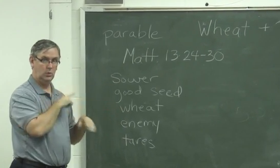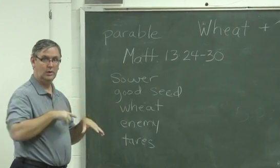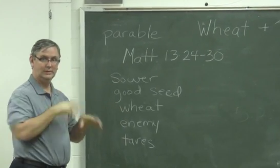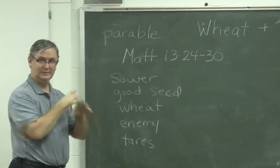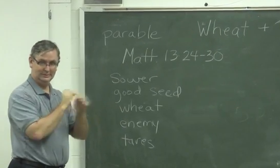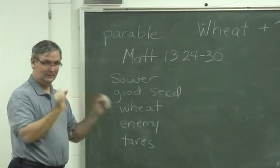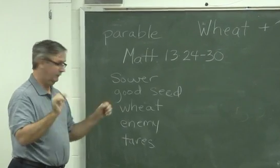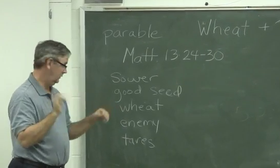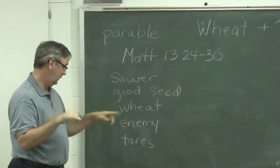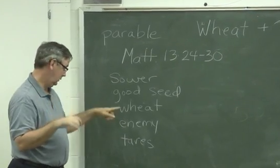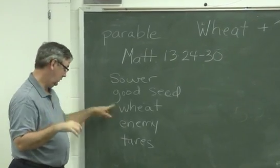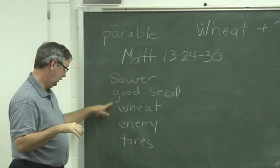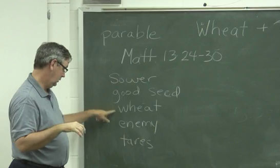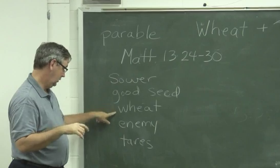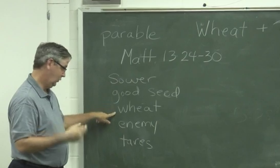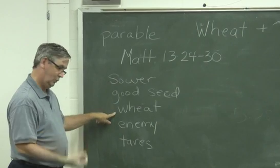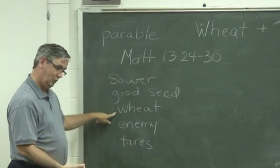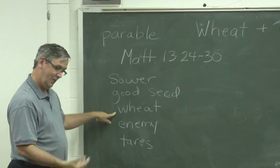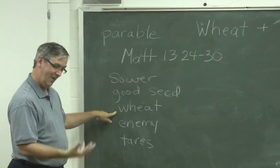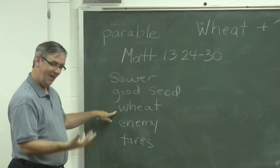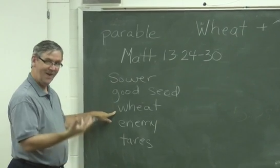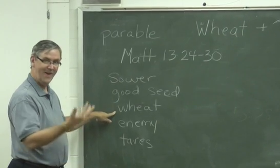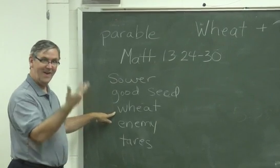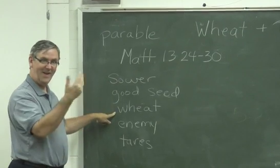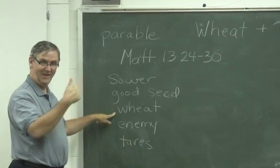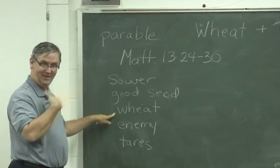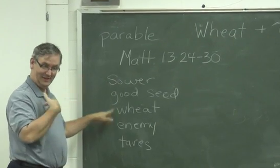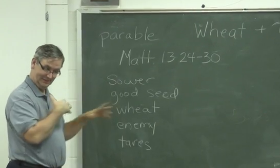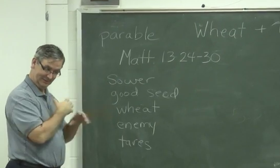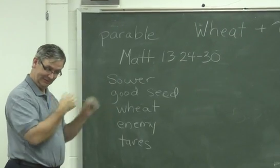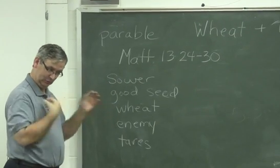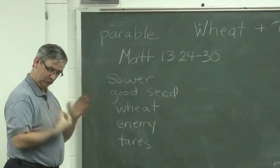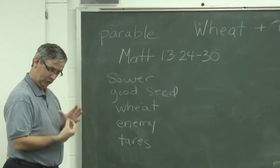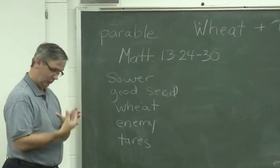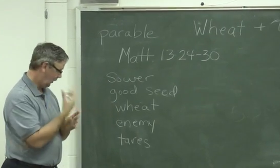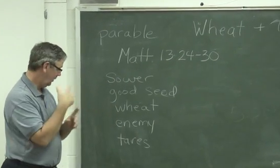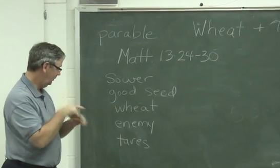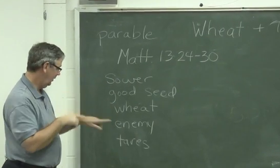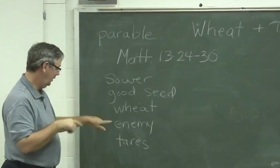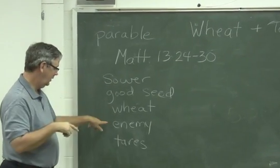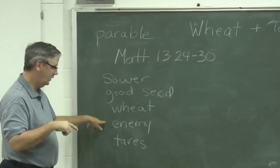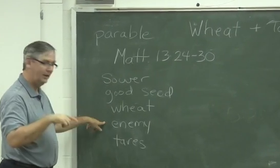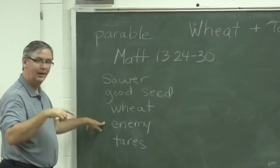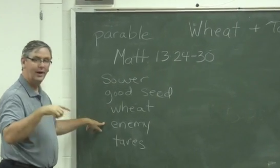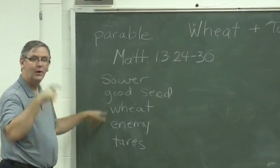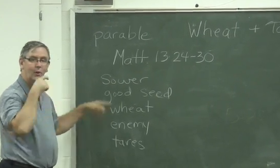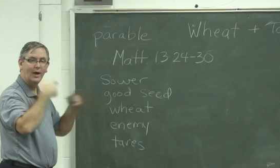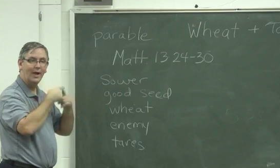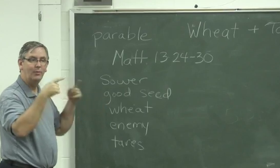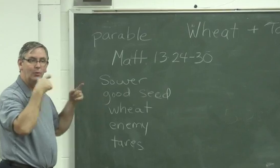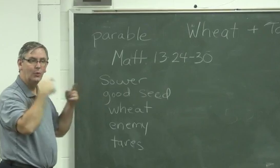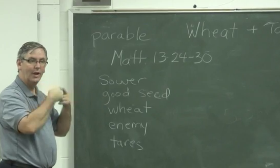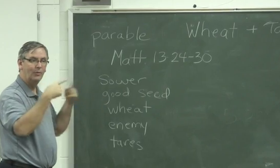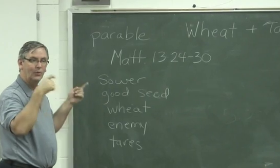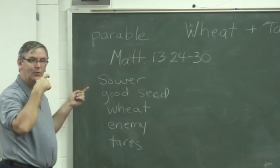who receive the word and are saved. The weed represent those who are growing in the Lord, and the